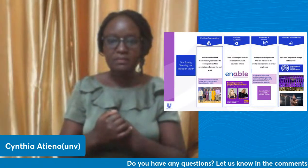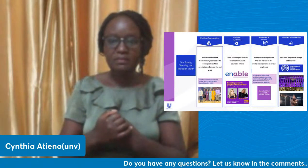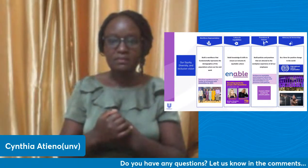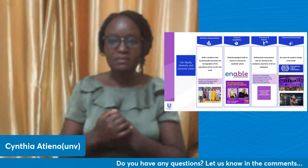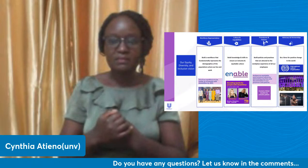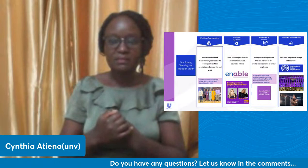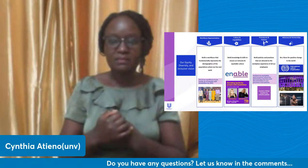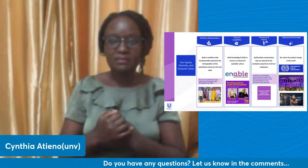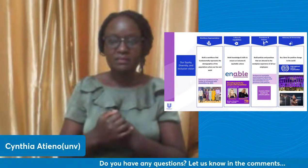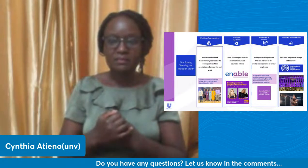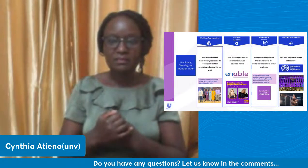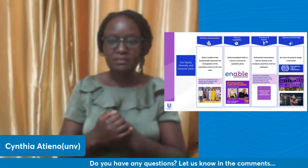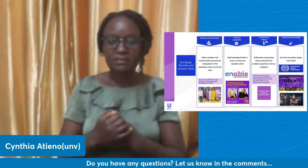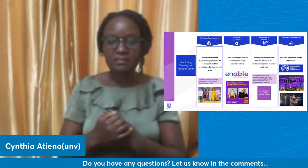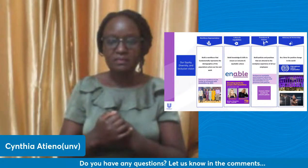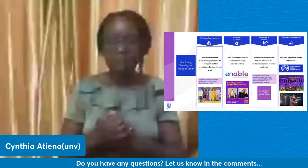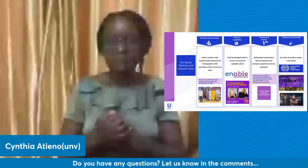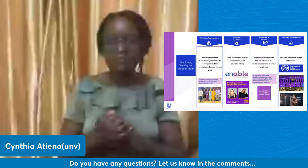they